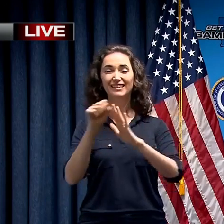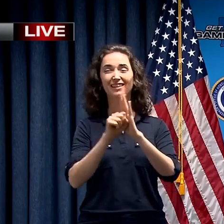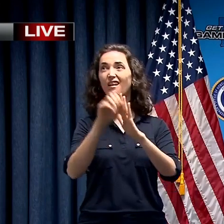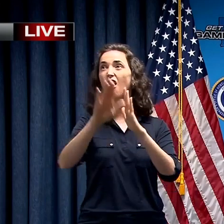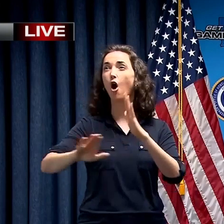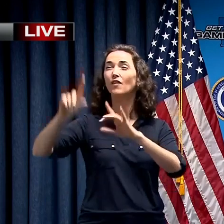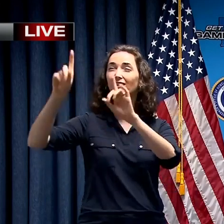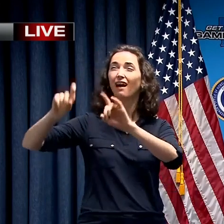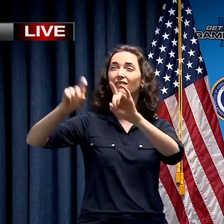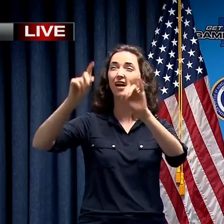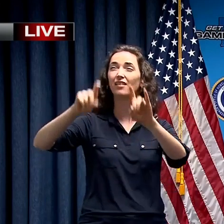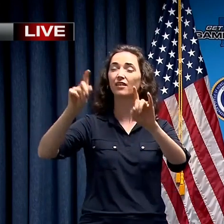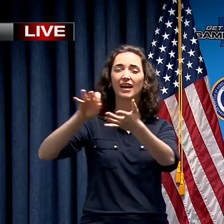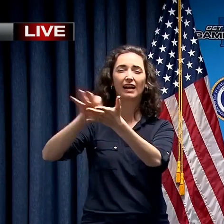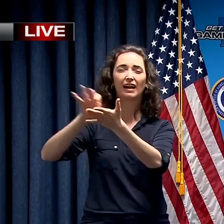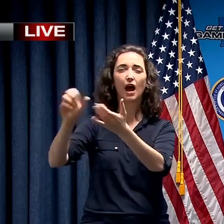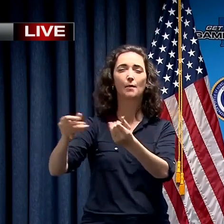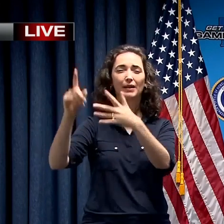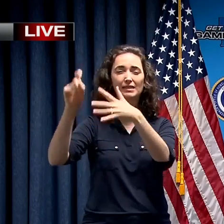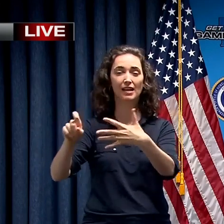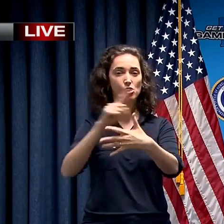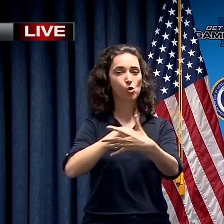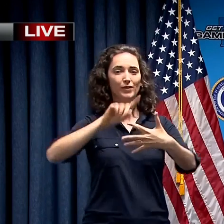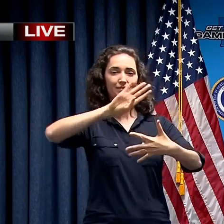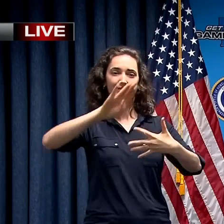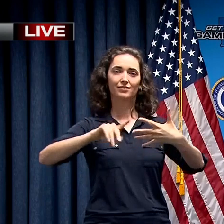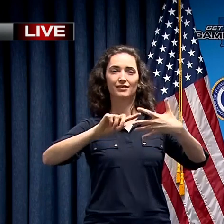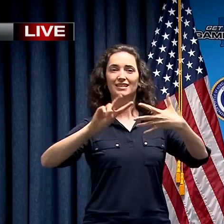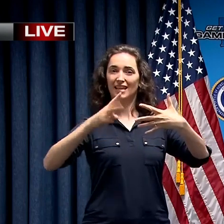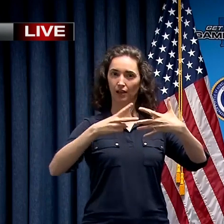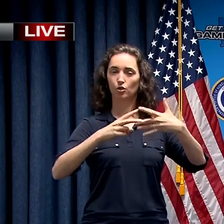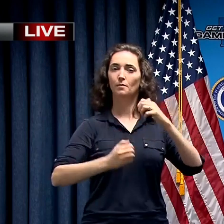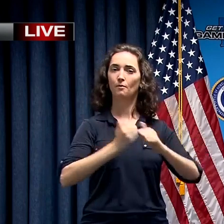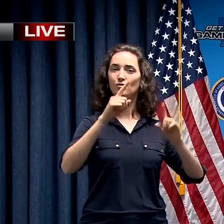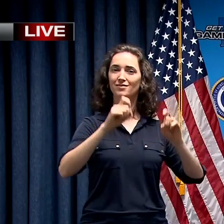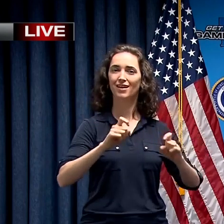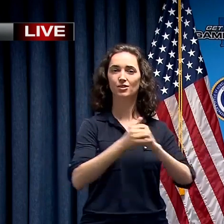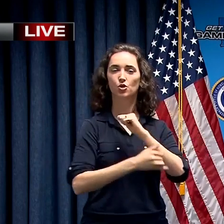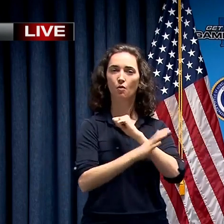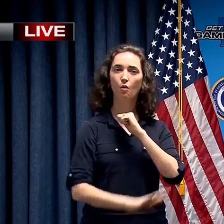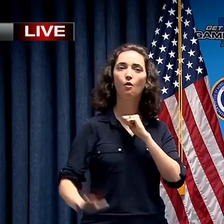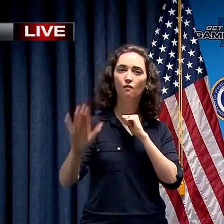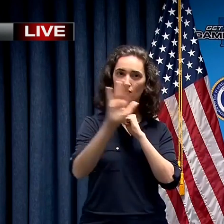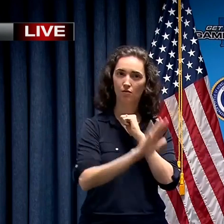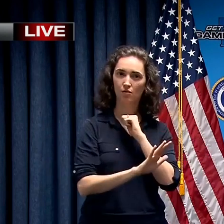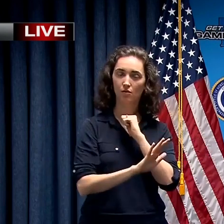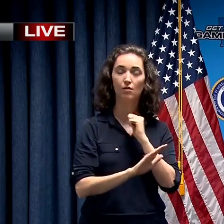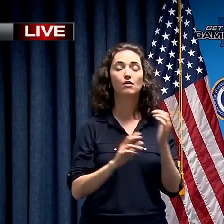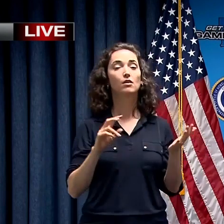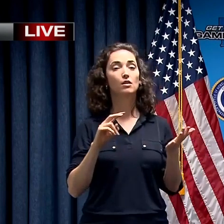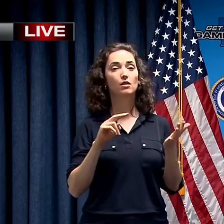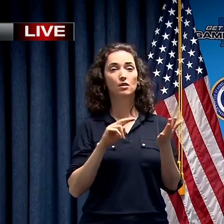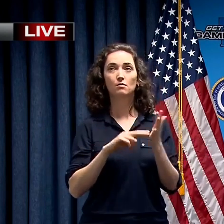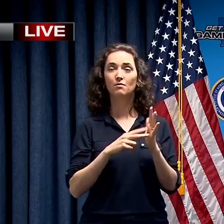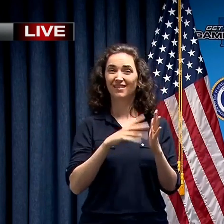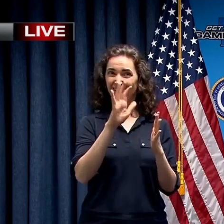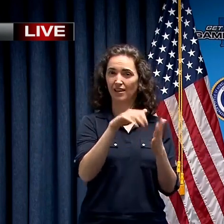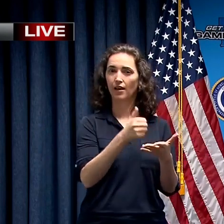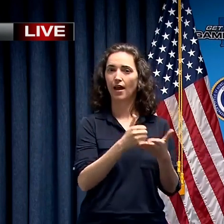there and gives us a better idea of how to respond and prepare for the